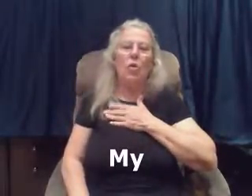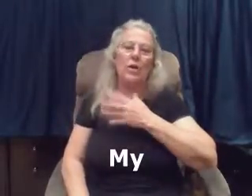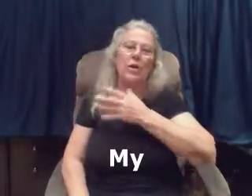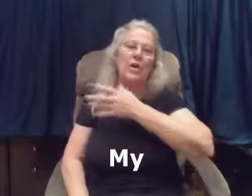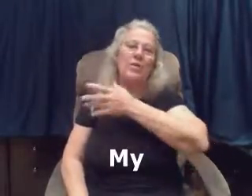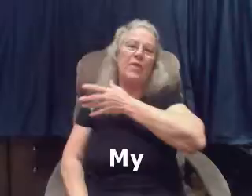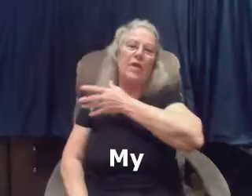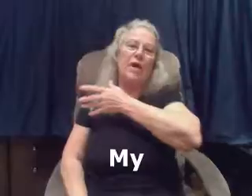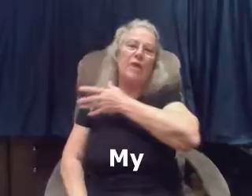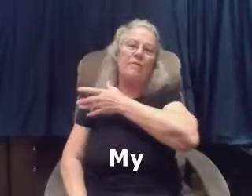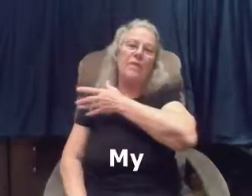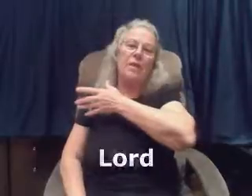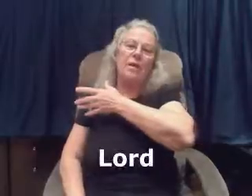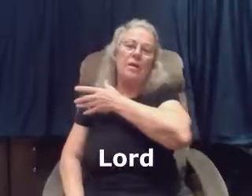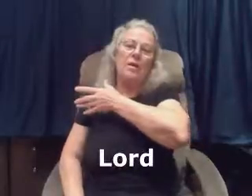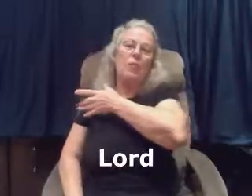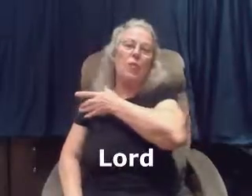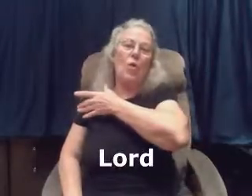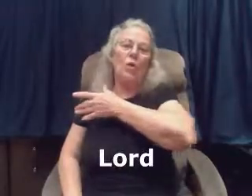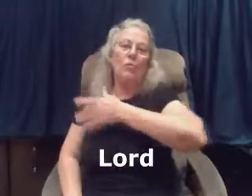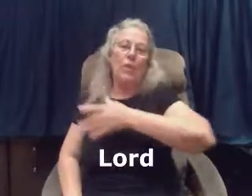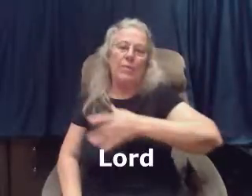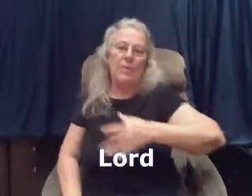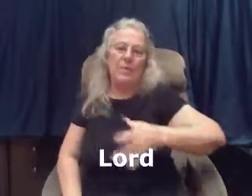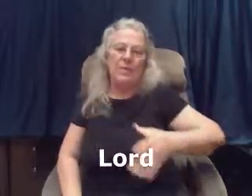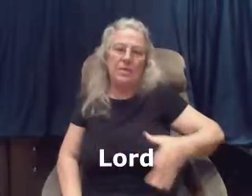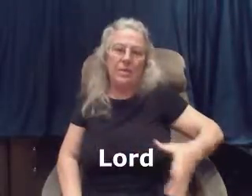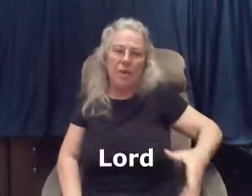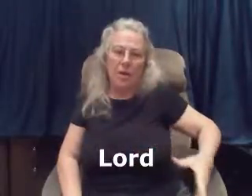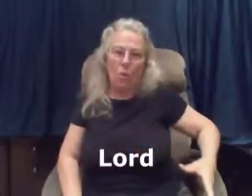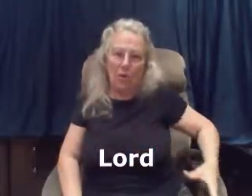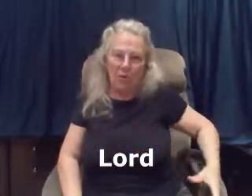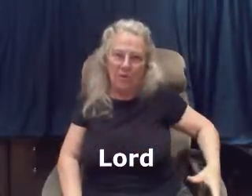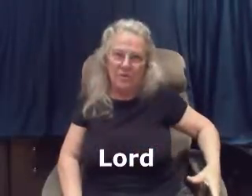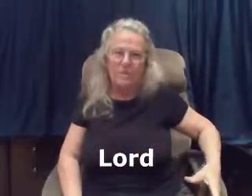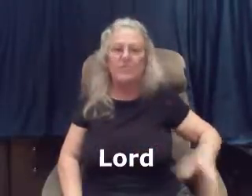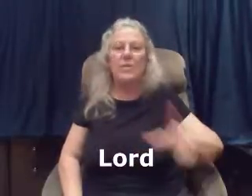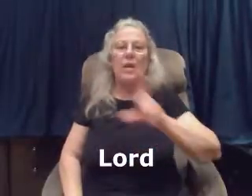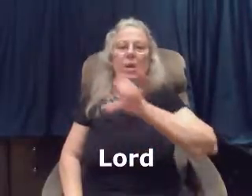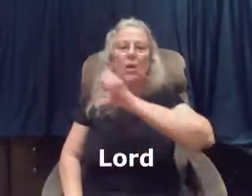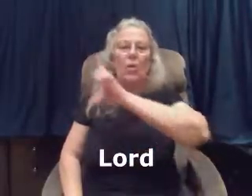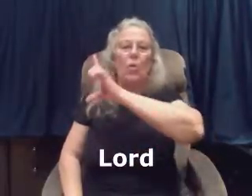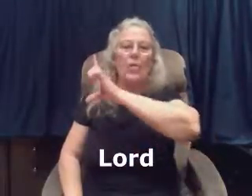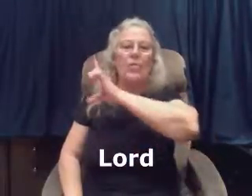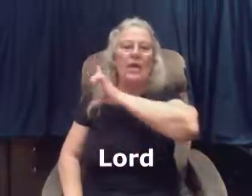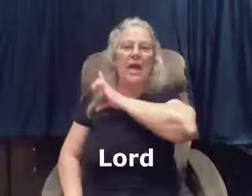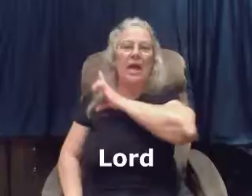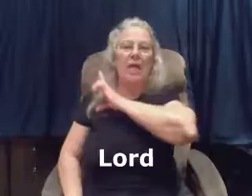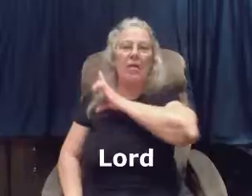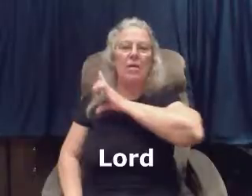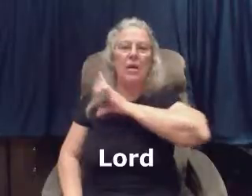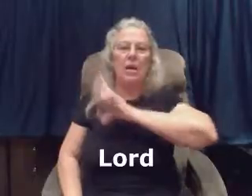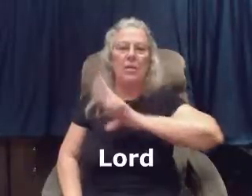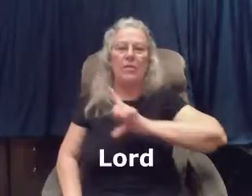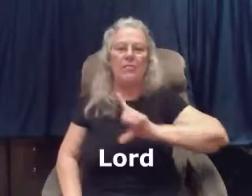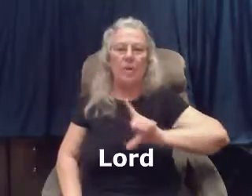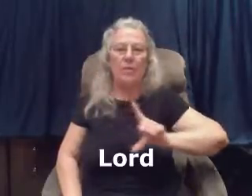Lord, think of the royal ribbon that Miss America wears with the L coming from